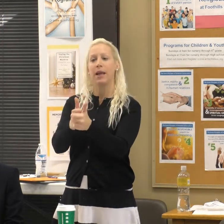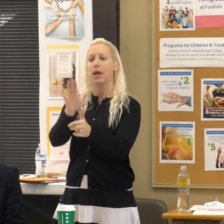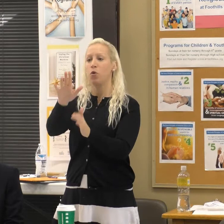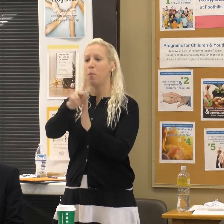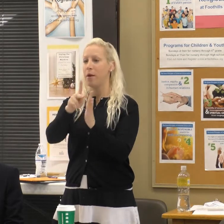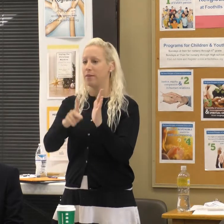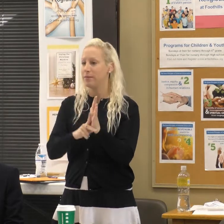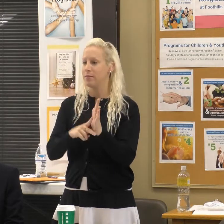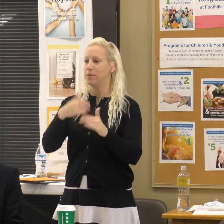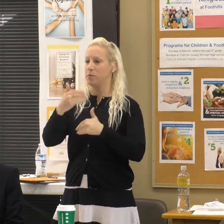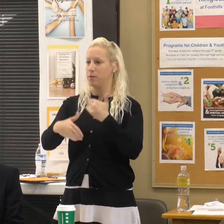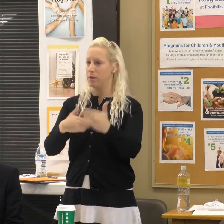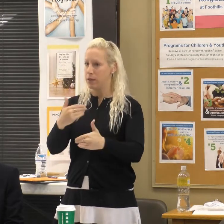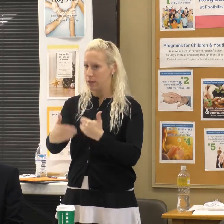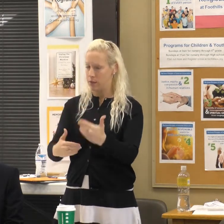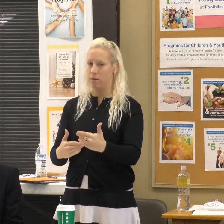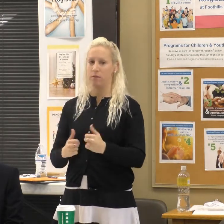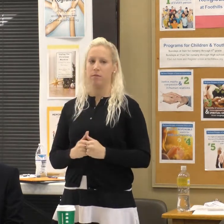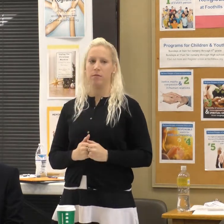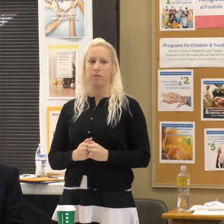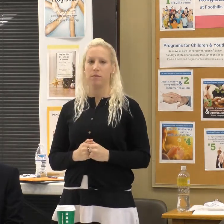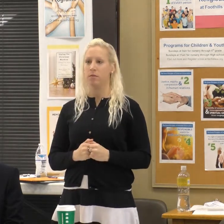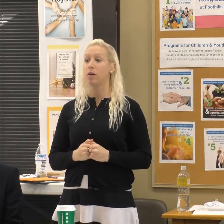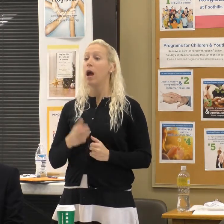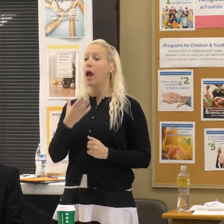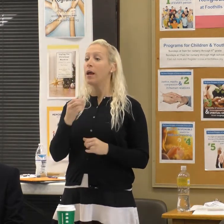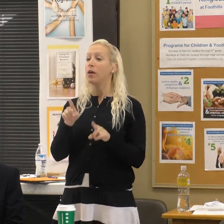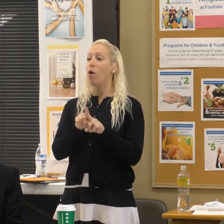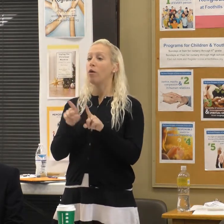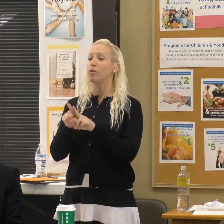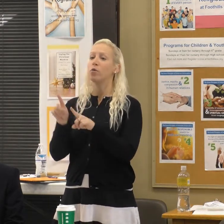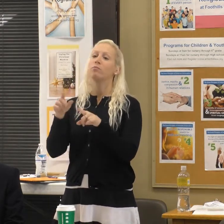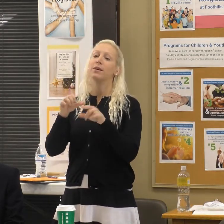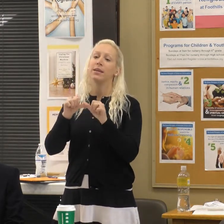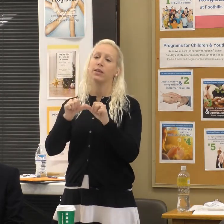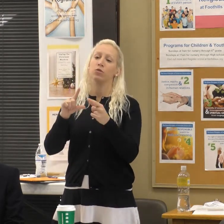Make sure to continue to update your policies and procedures